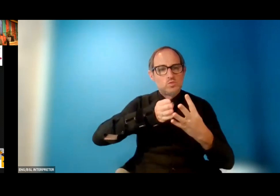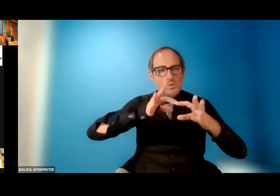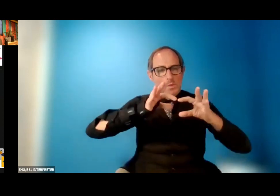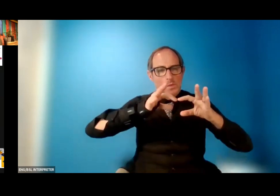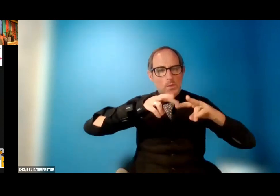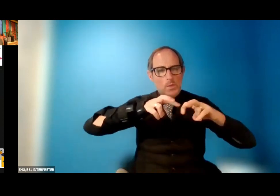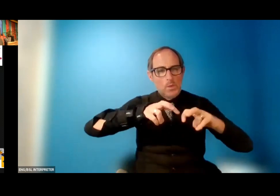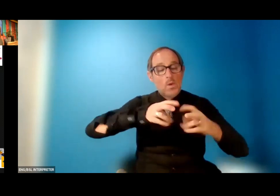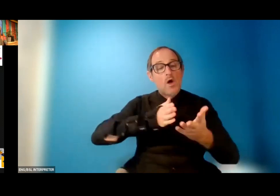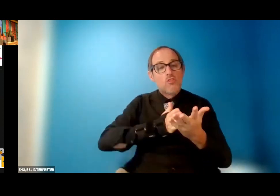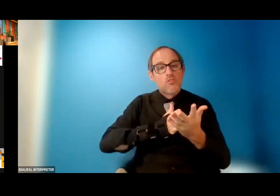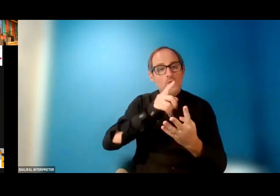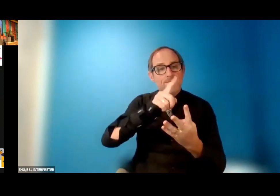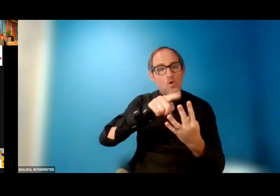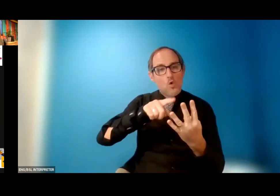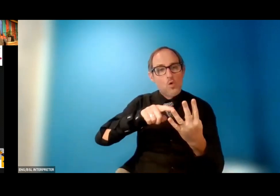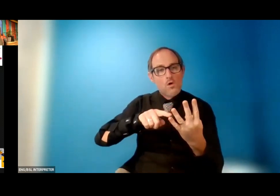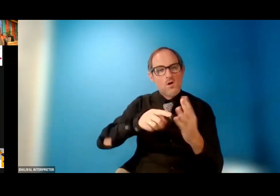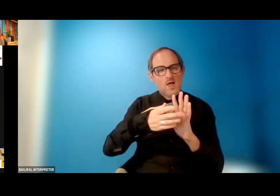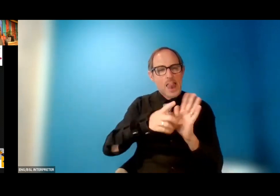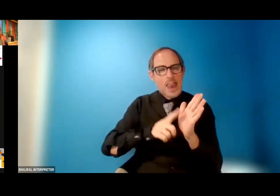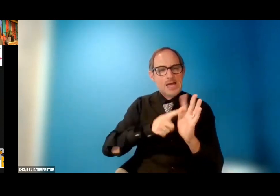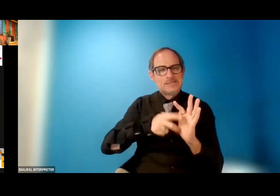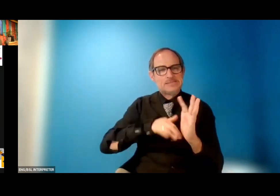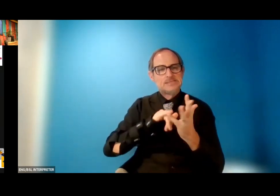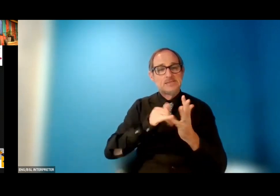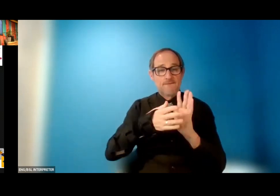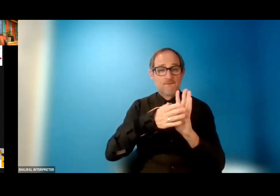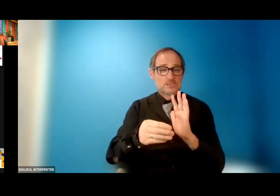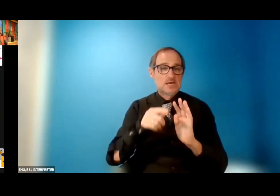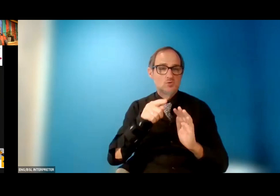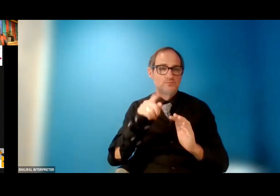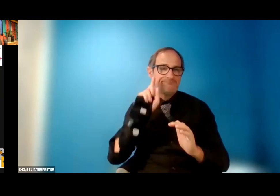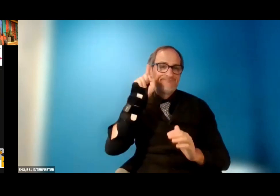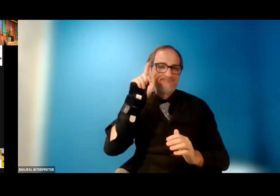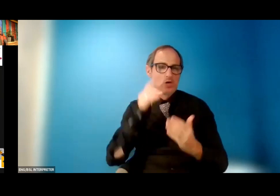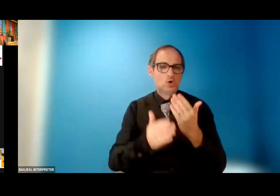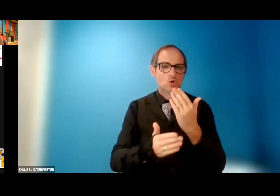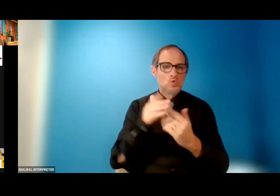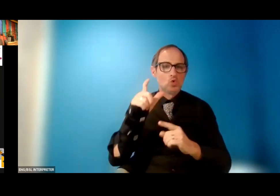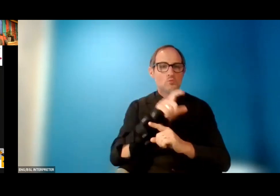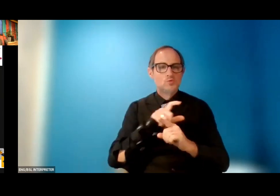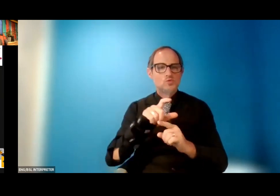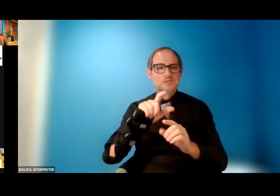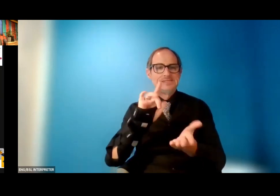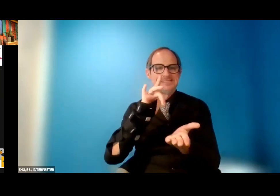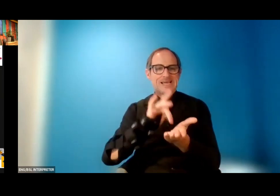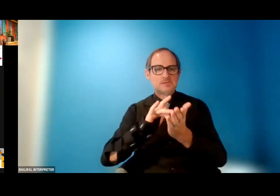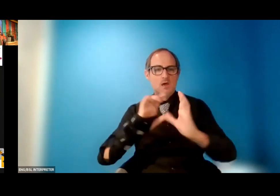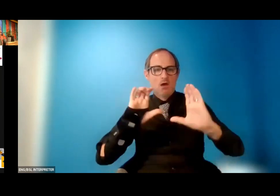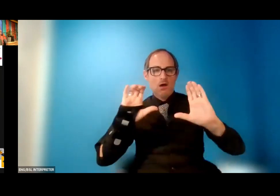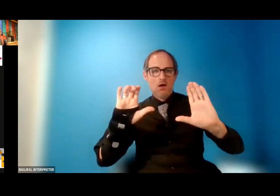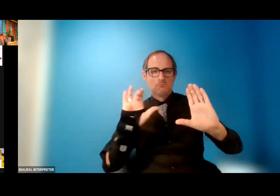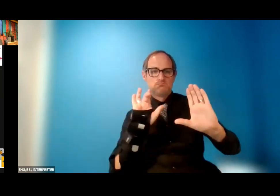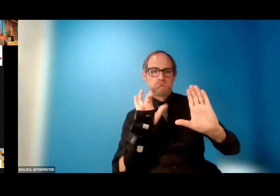the lenses, through the 4 lenses. In this example, it's thinking about a new community center and asking how can it contribute